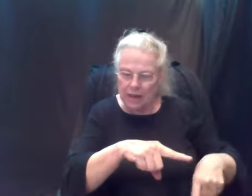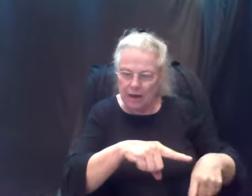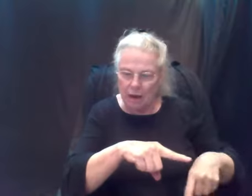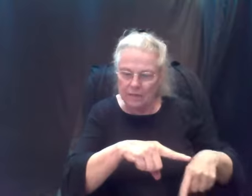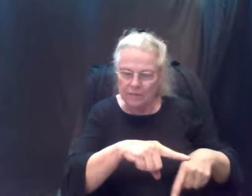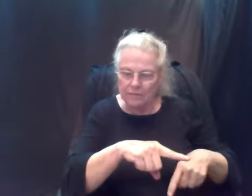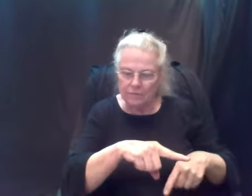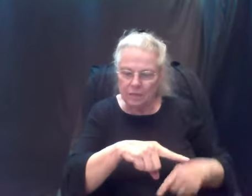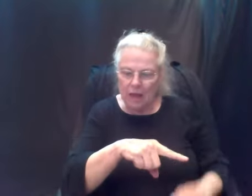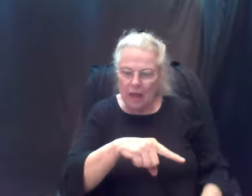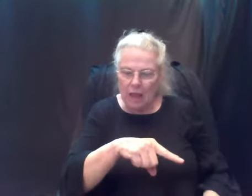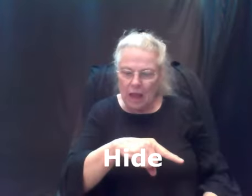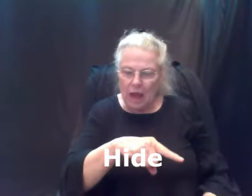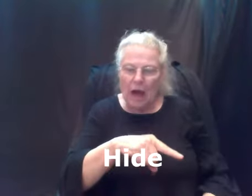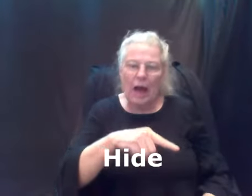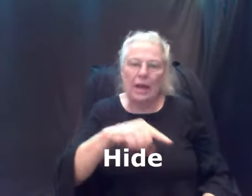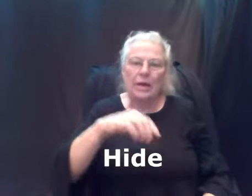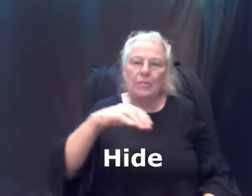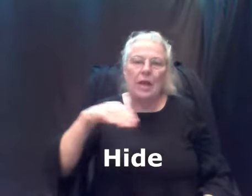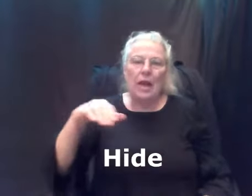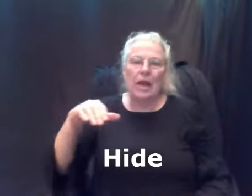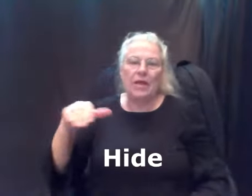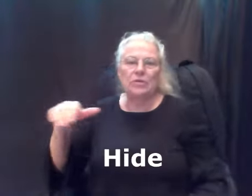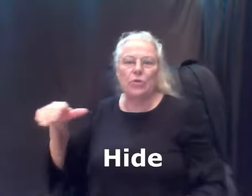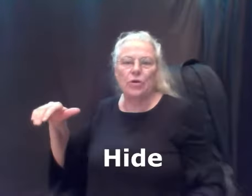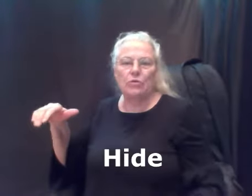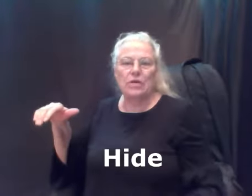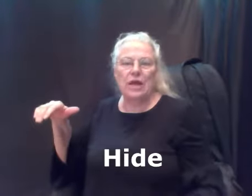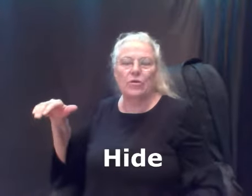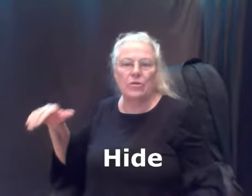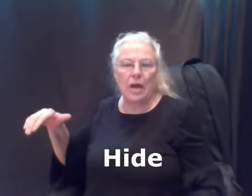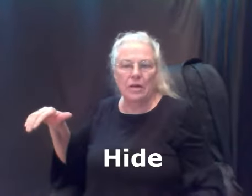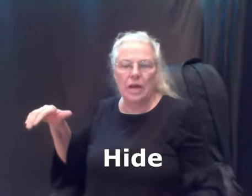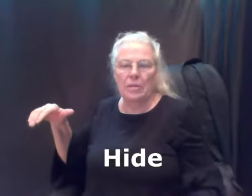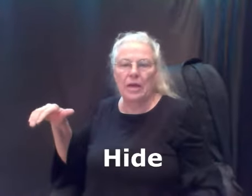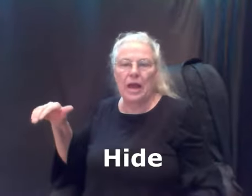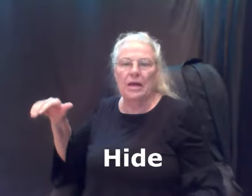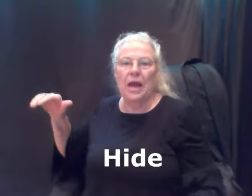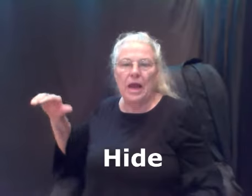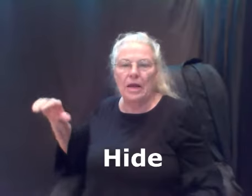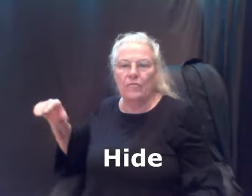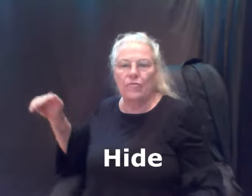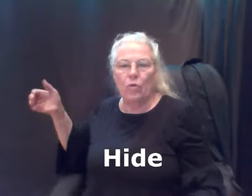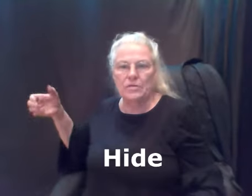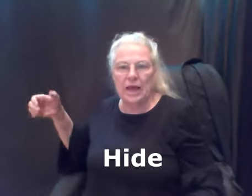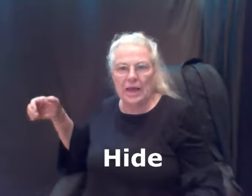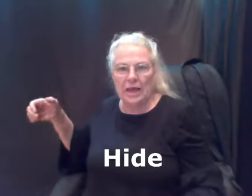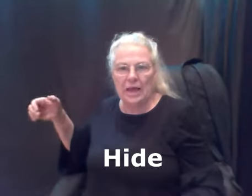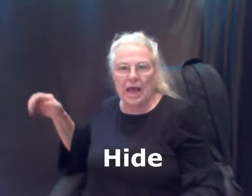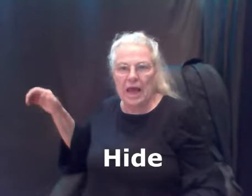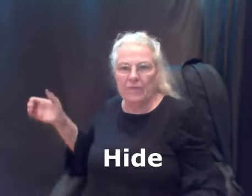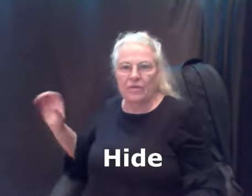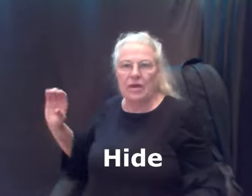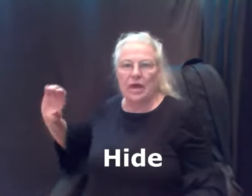Cannot. Hide, and that's where you take your non-dominant hand and it forms like a cave, a